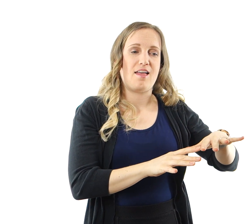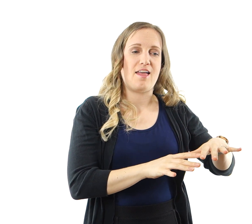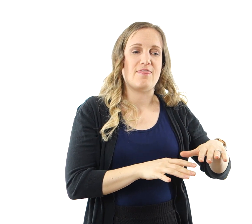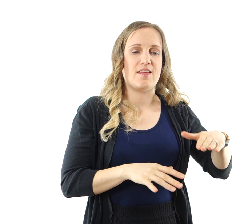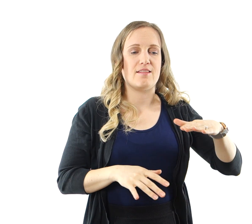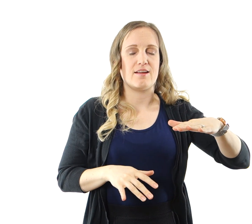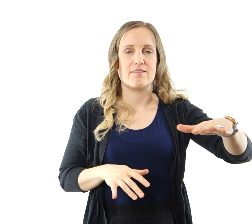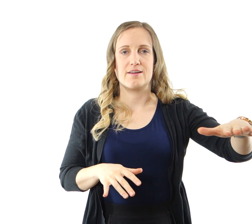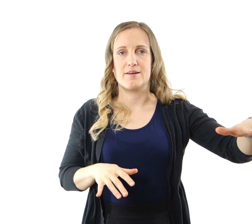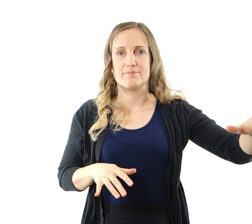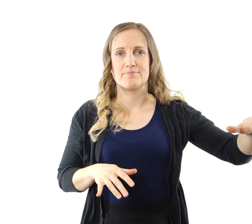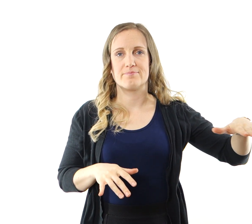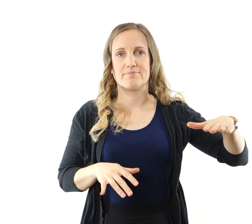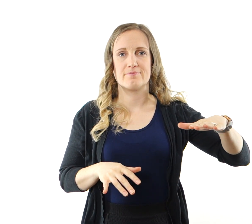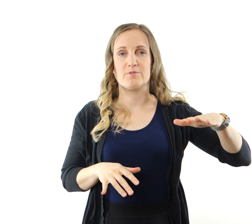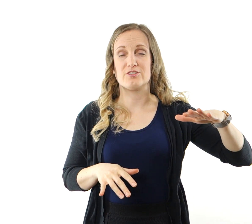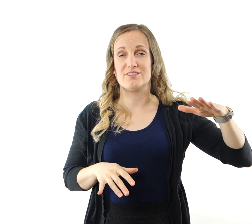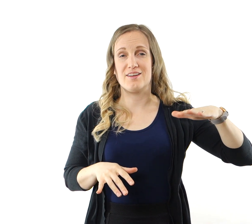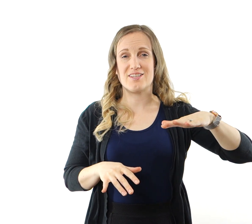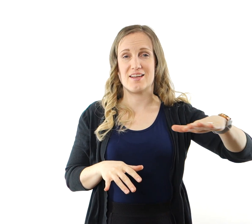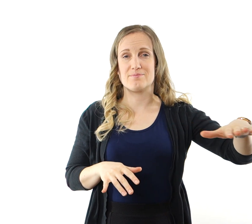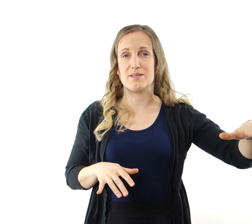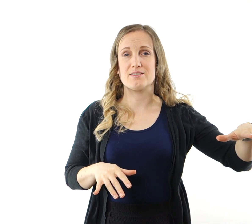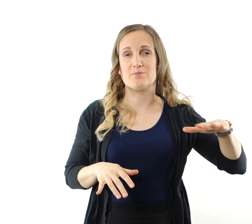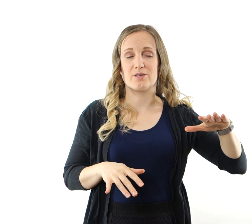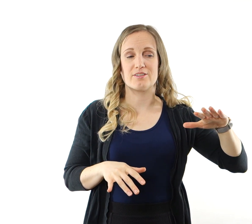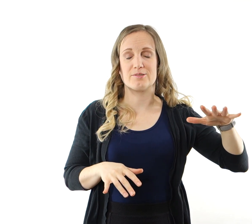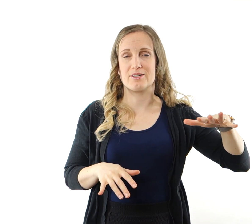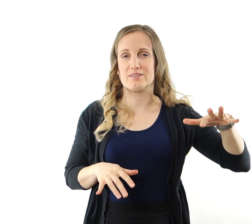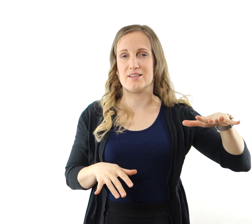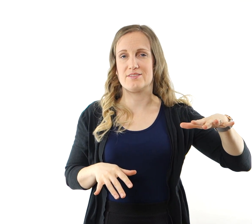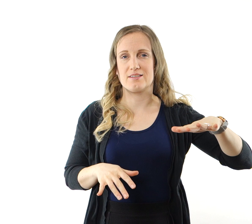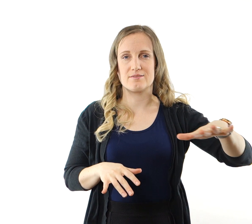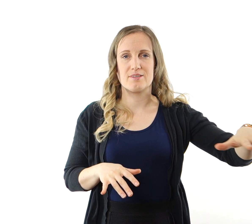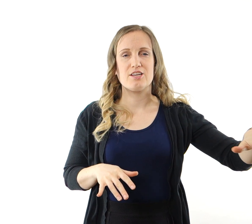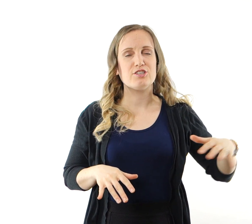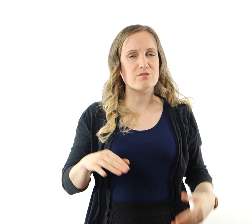and then area with your left hand because we're doing it on the left hand. Usually we